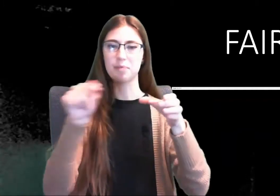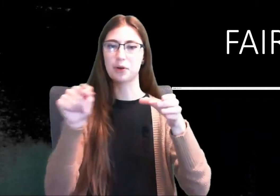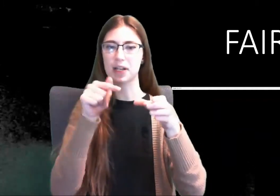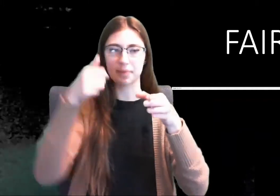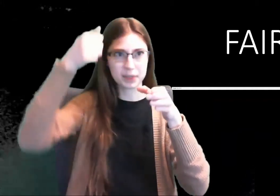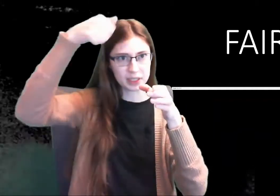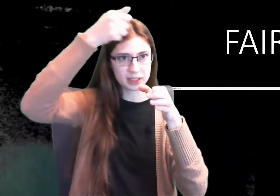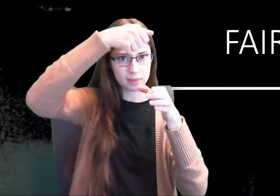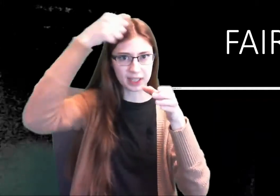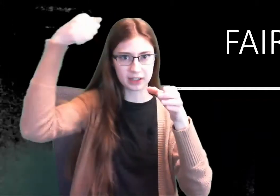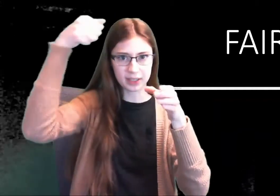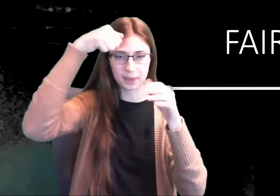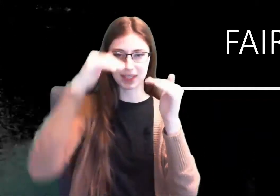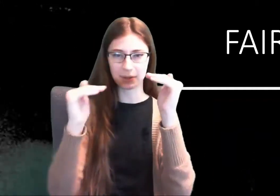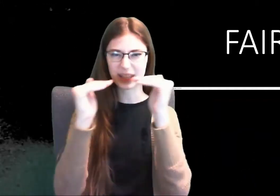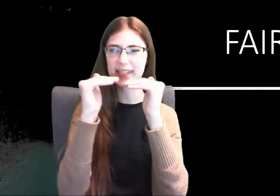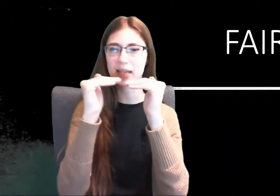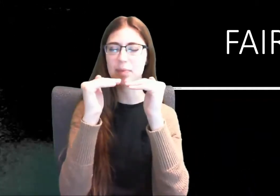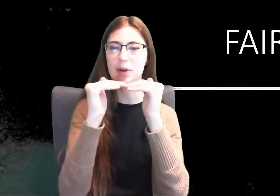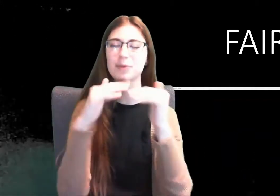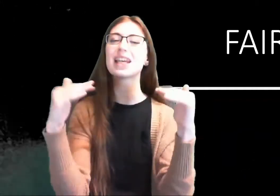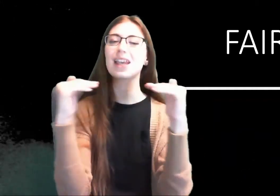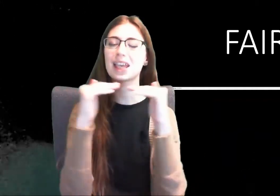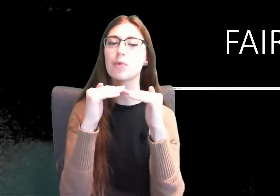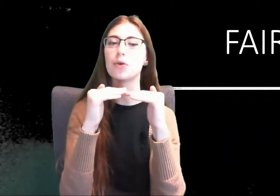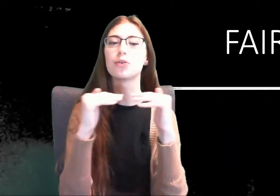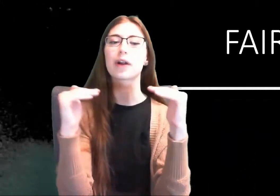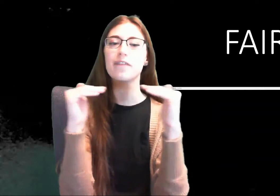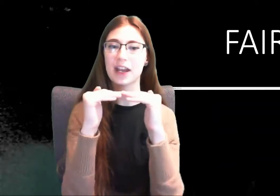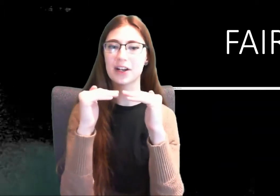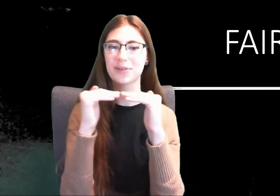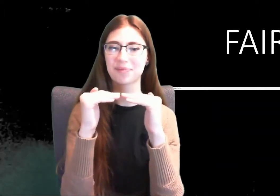milk cups with your sibling or something, getting the same amount. Equal or fair.